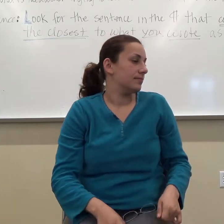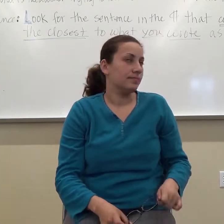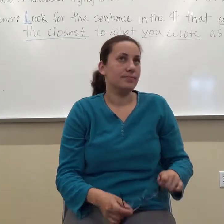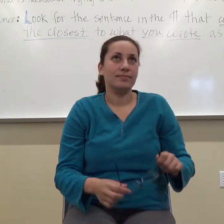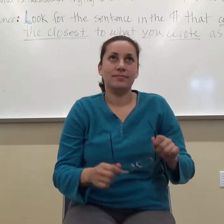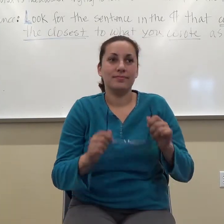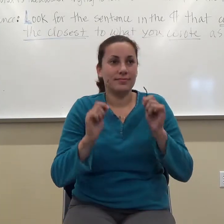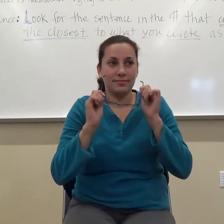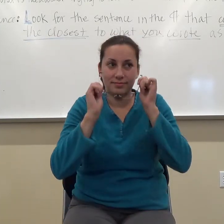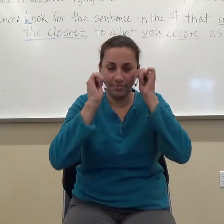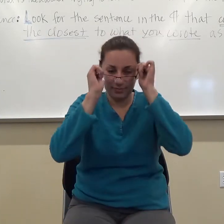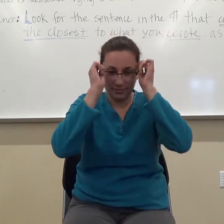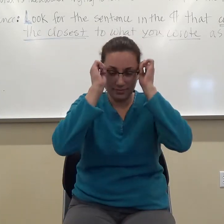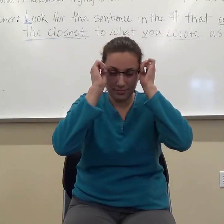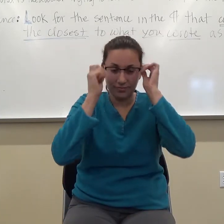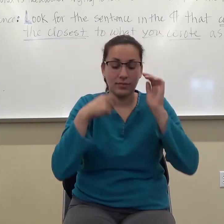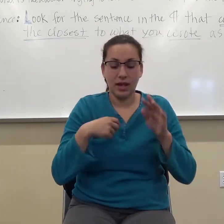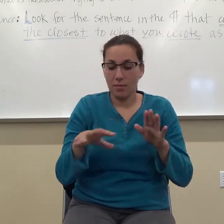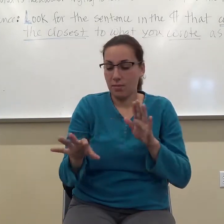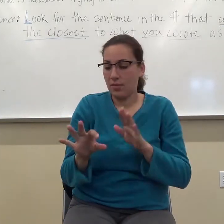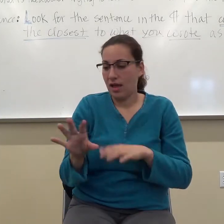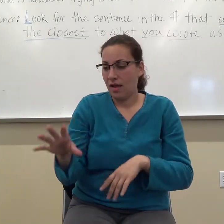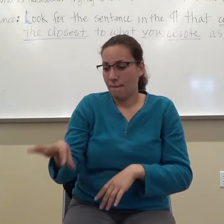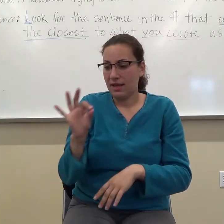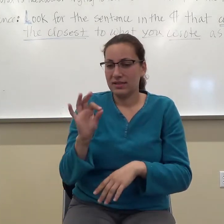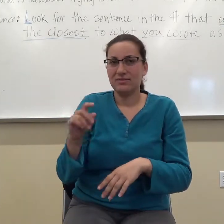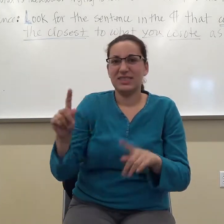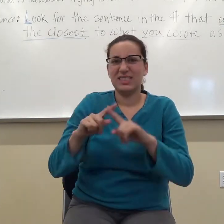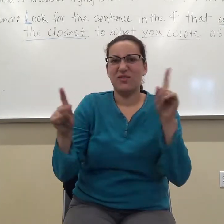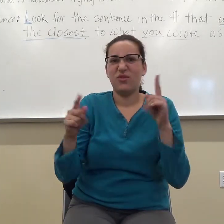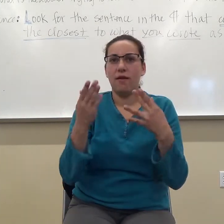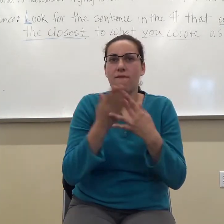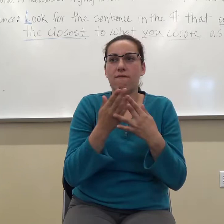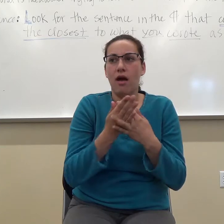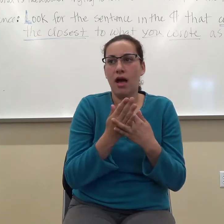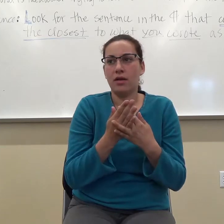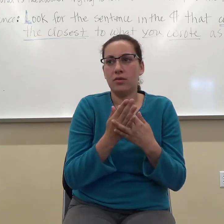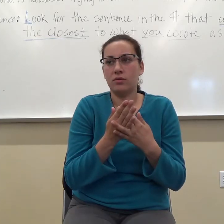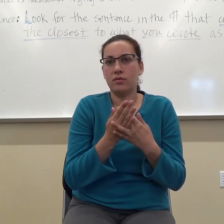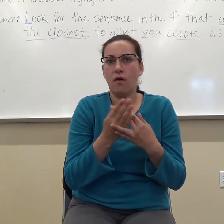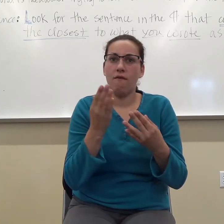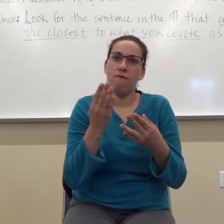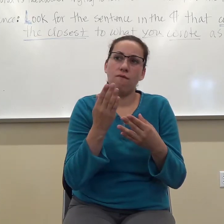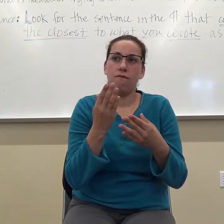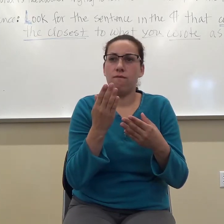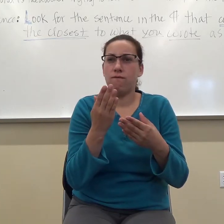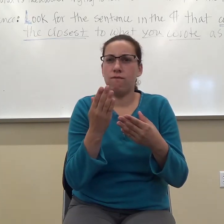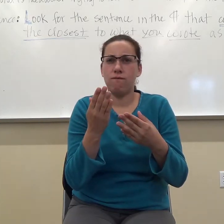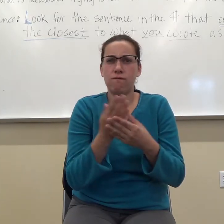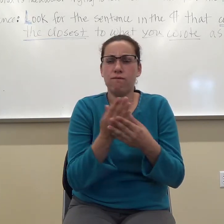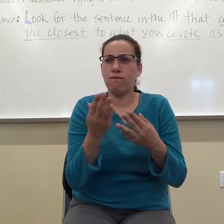up the 301 folder and I didn't bring your grade book with me. I hope I have the, yes.